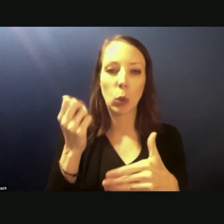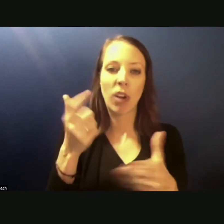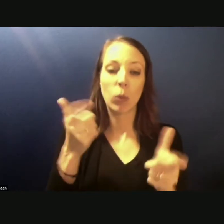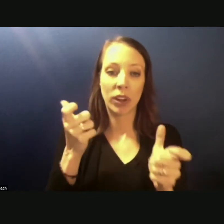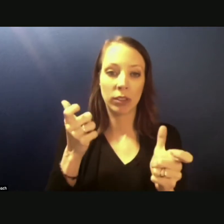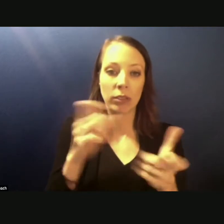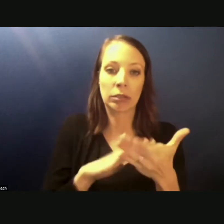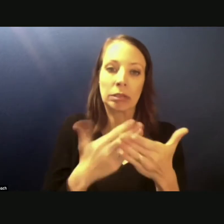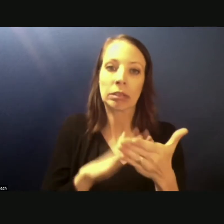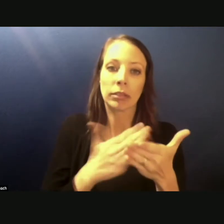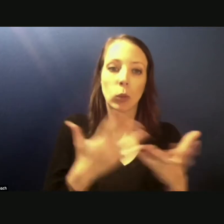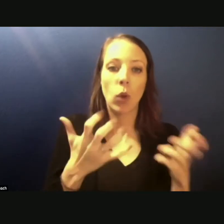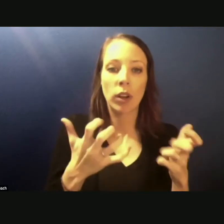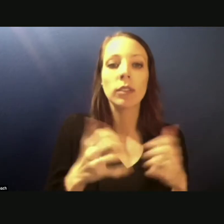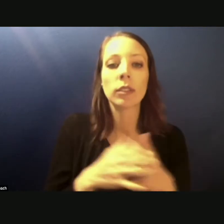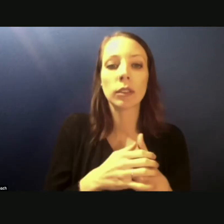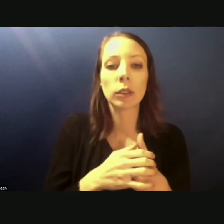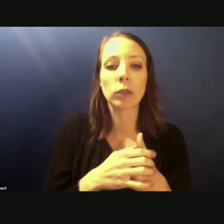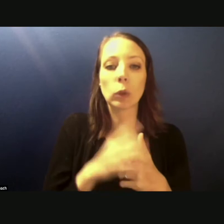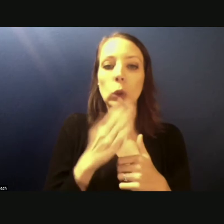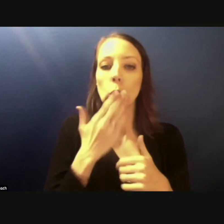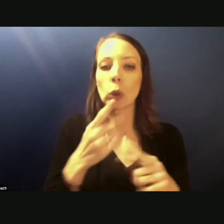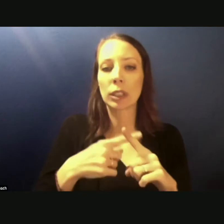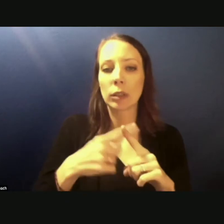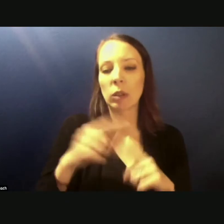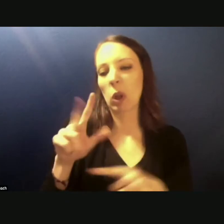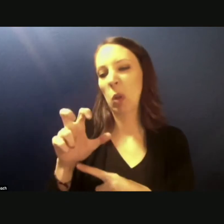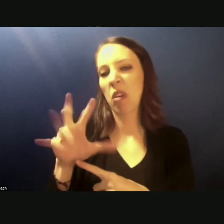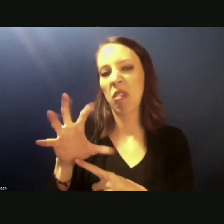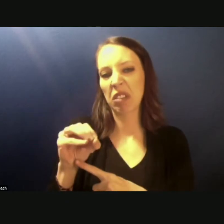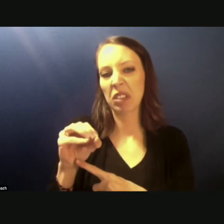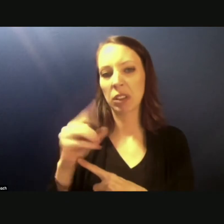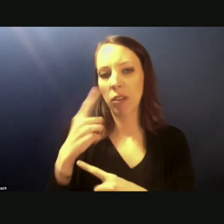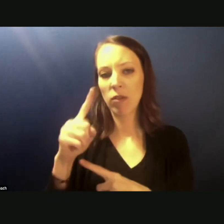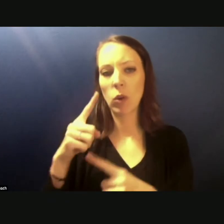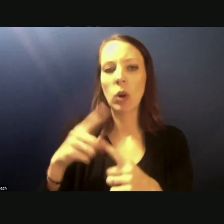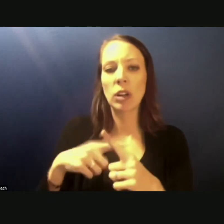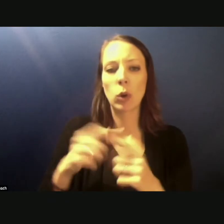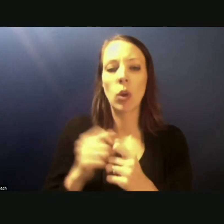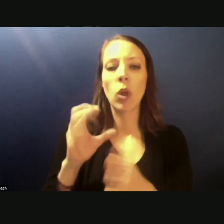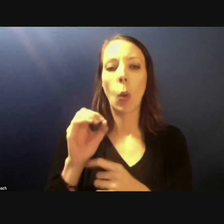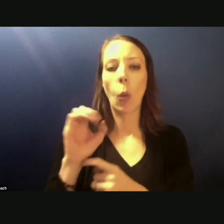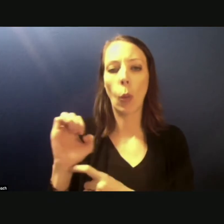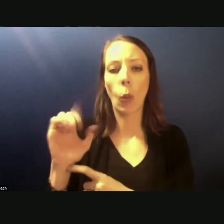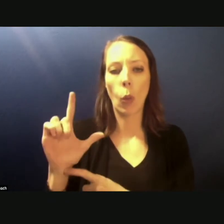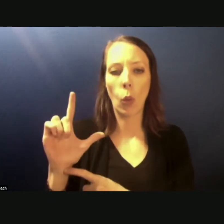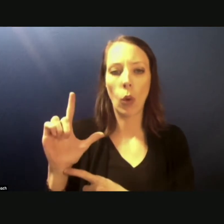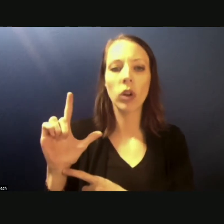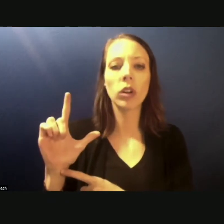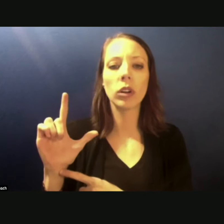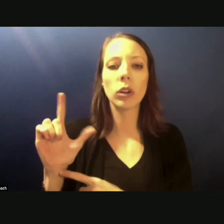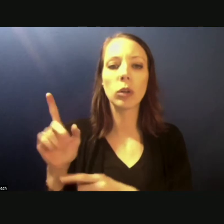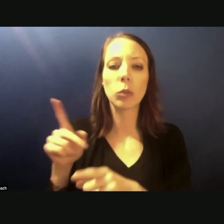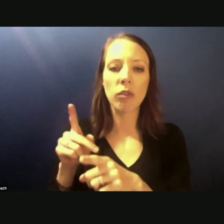quickly. So you want a pretty good temperature, at least like 350 temperature on your oil. But with fryers, professional